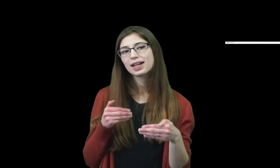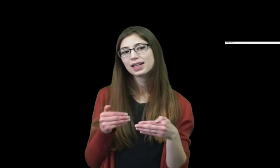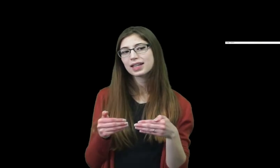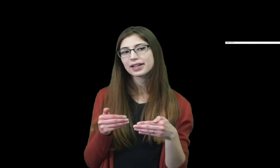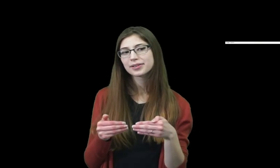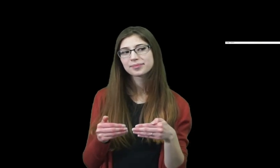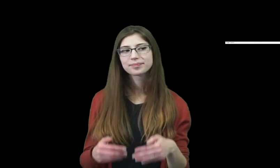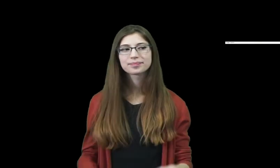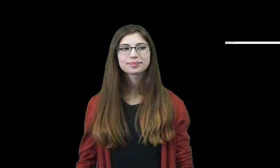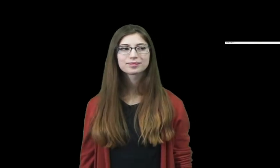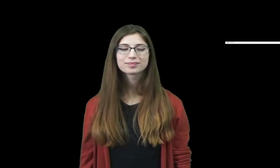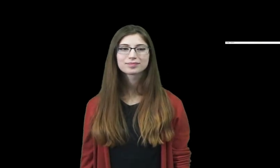Near.